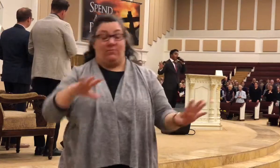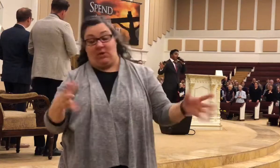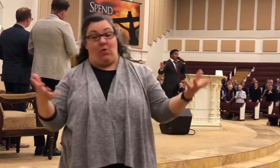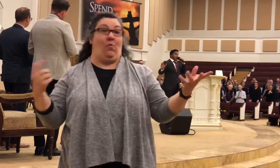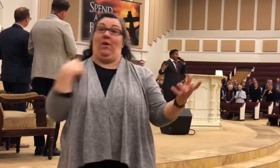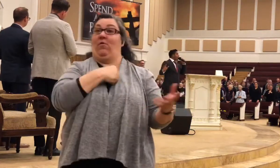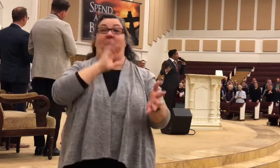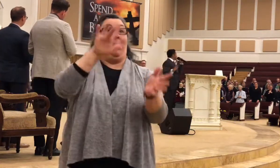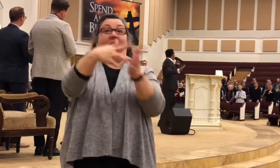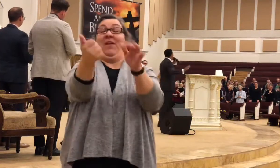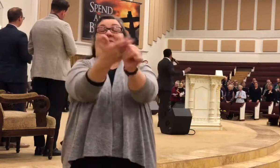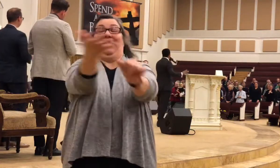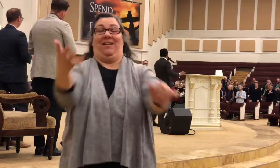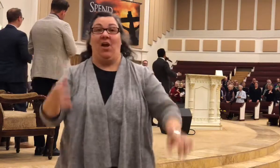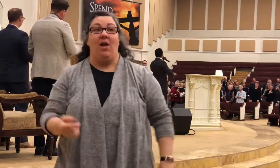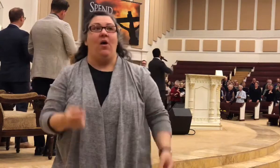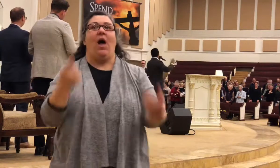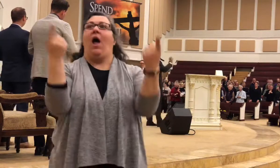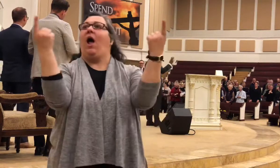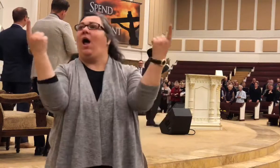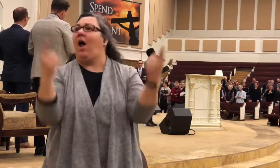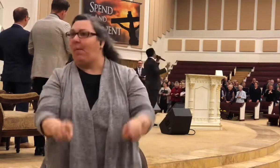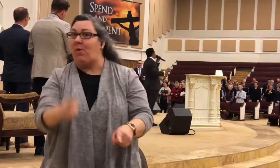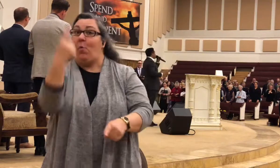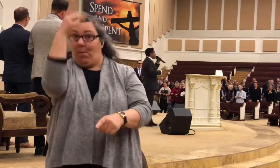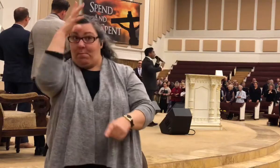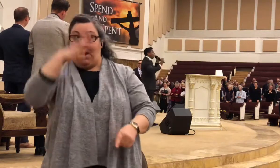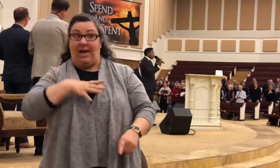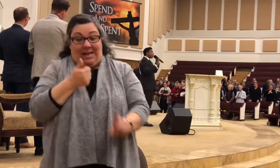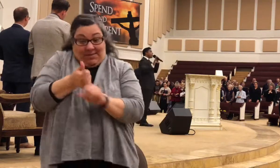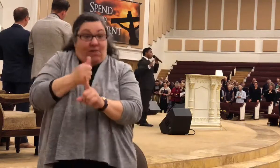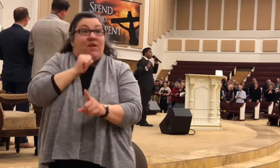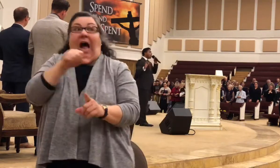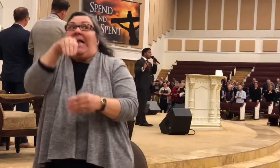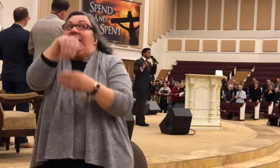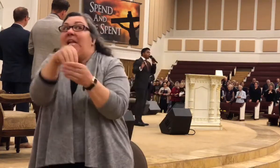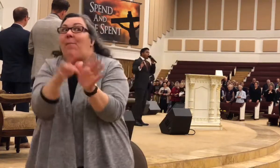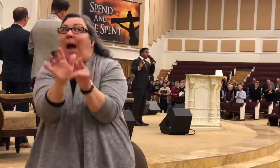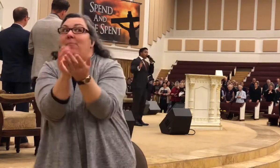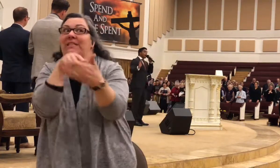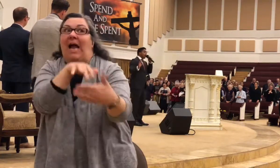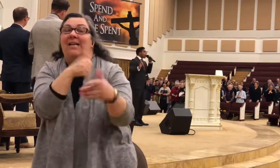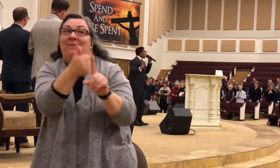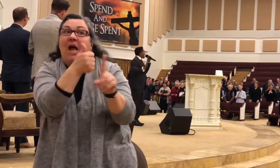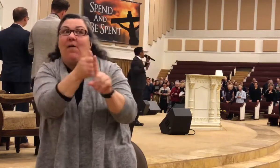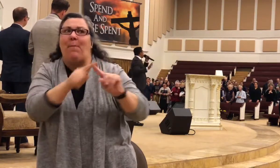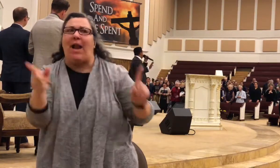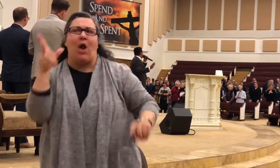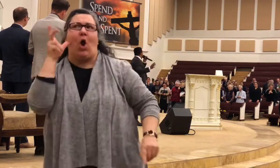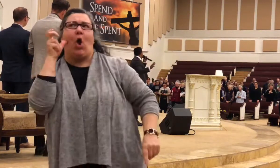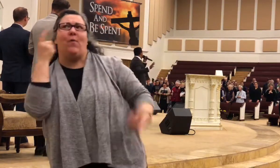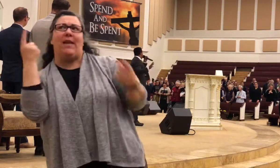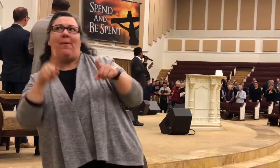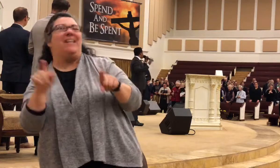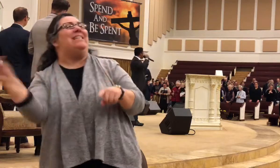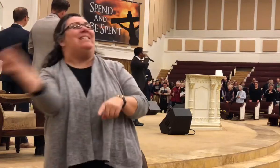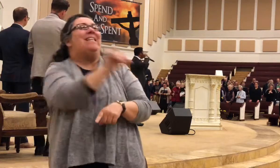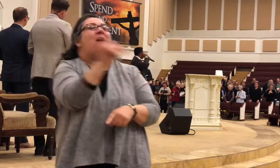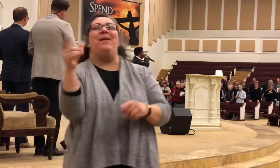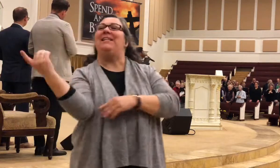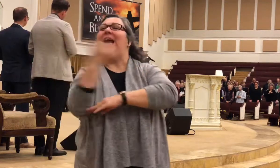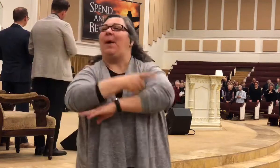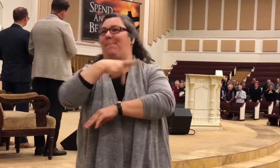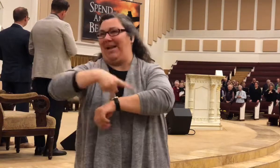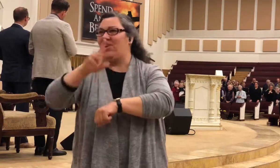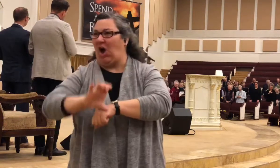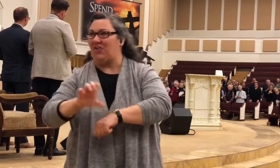everything. And all of a sudden, one guy who wasn't even in the Bible study, he heard the commotion, kind of like what happened on the day of Pentecost. Think